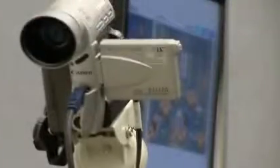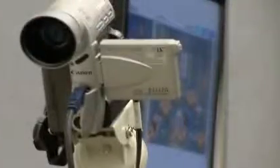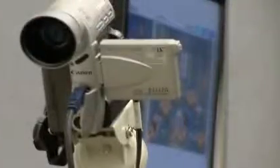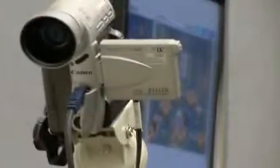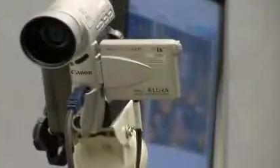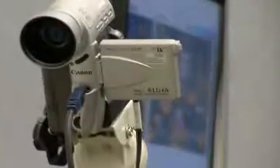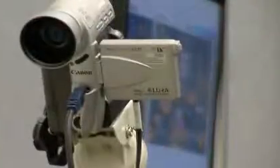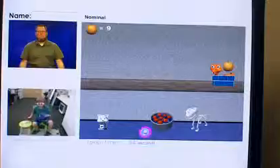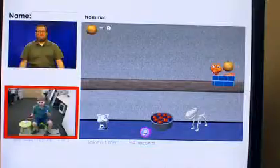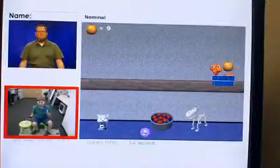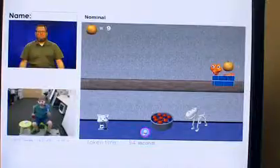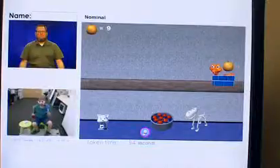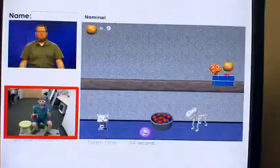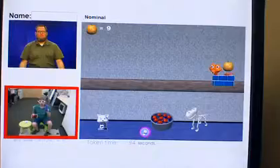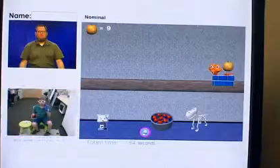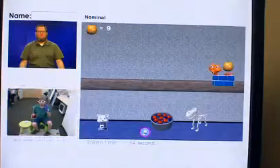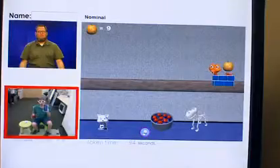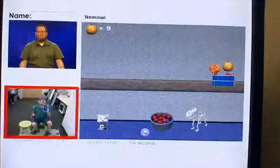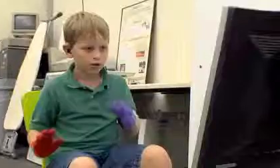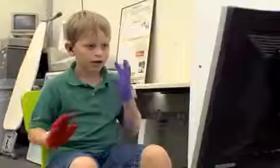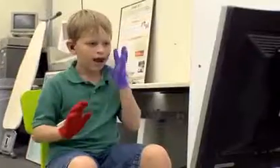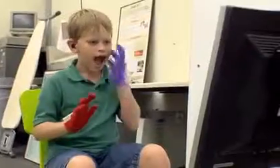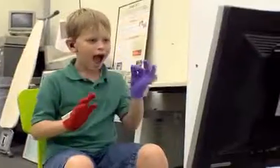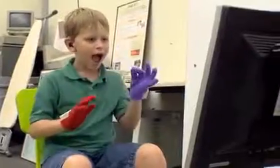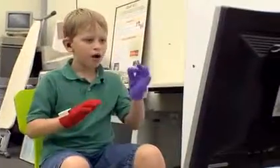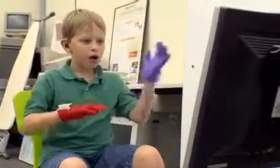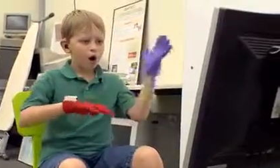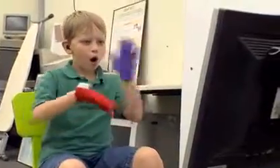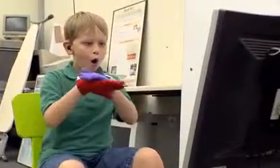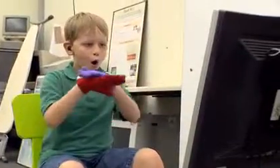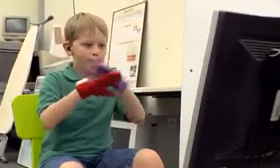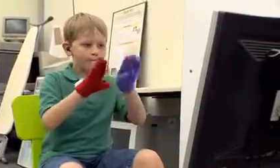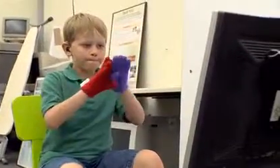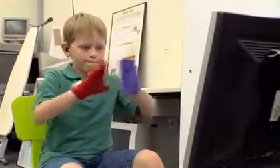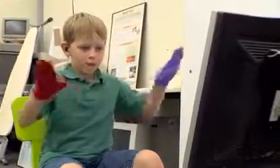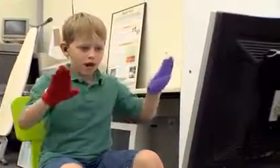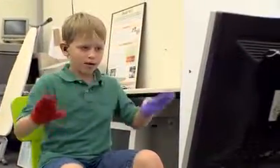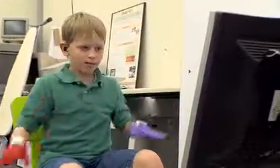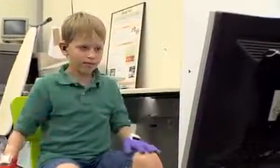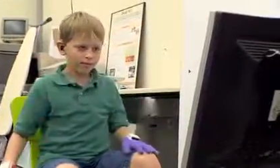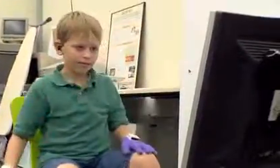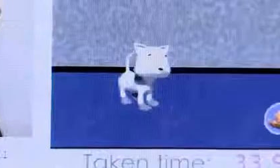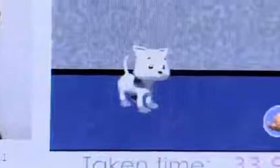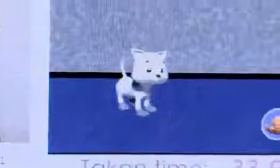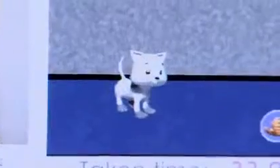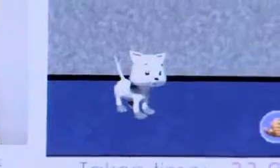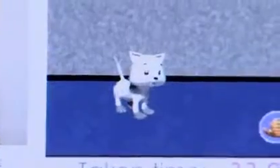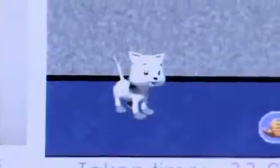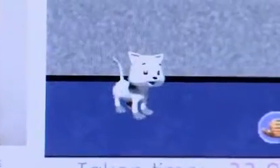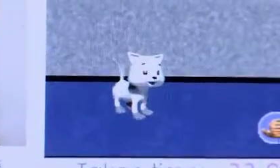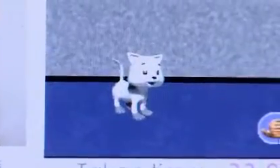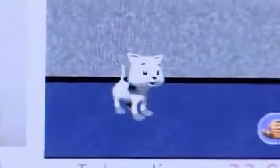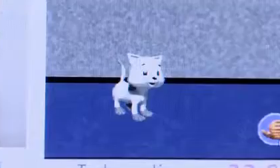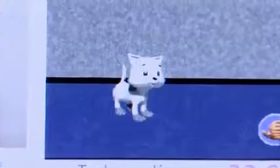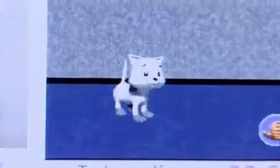MOVEMENTS. WHEN HE SIGNS CORRECTLY, HE EARNS POINTS AND MOVES TO THE NEXT CHALLENGE. MILES CHILDREN HAVE TO HELP IRES THE CAT